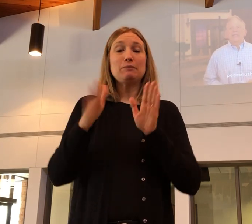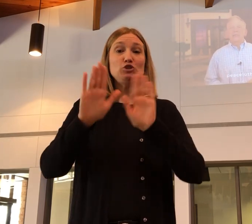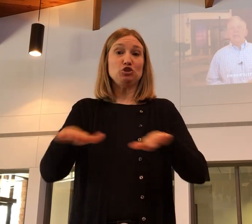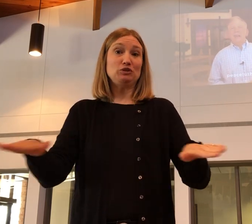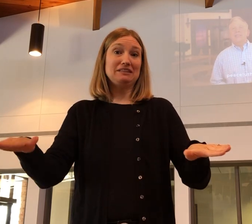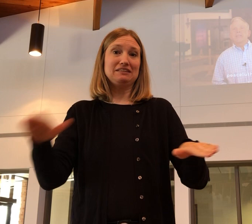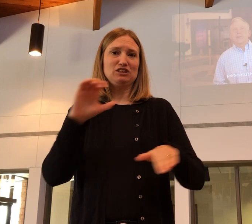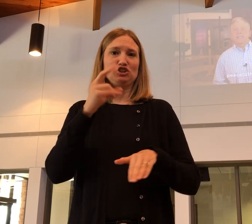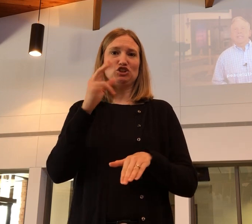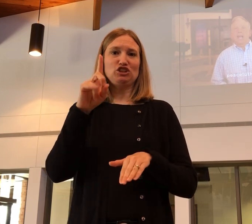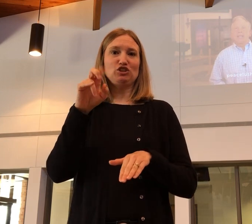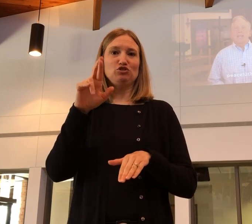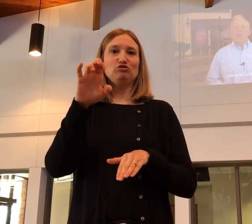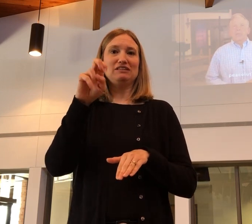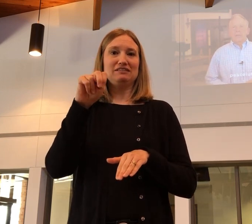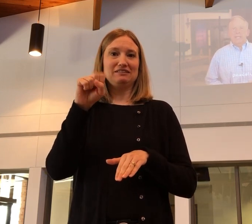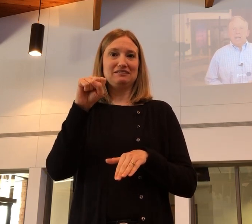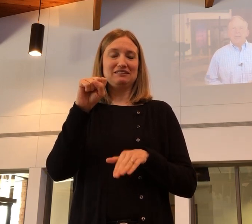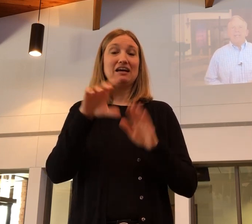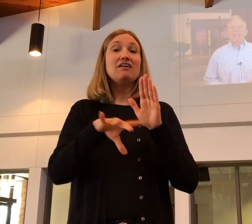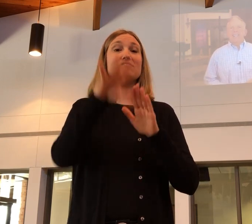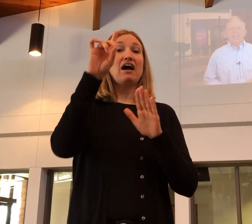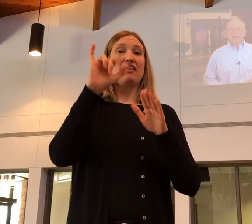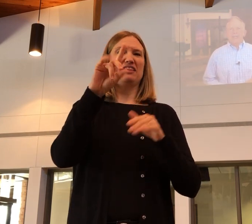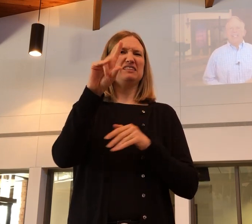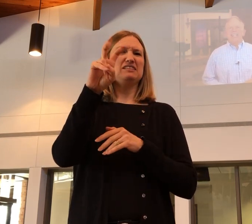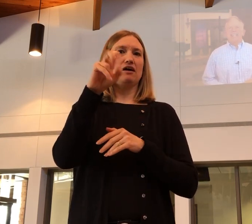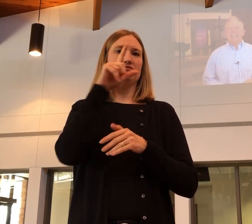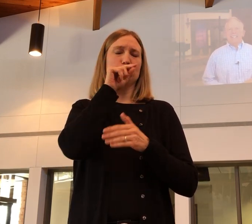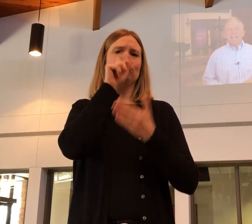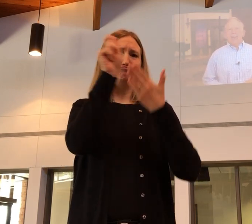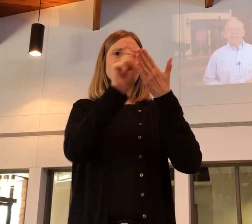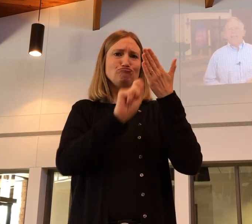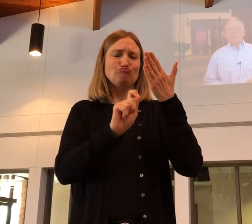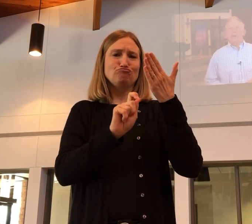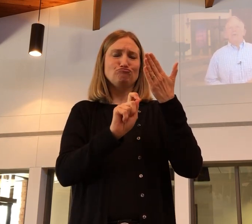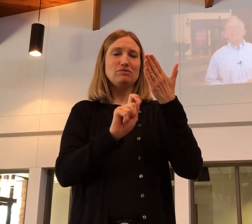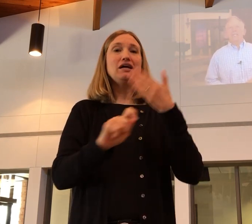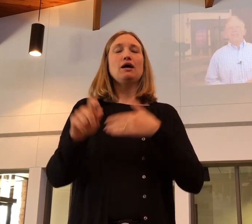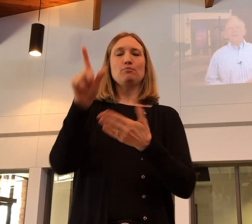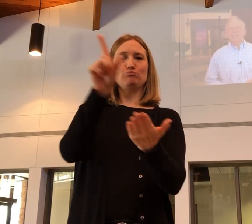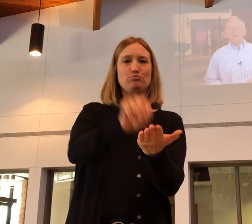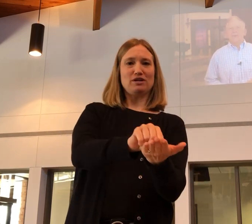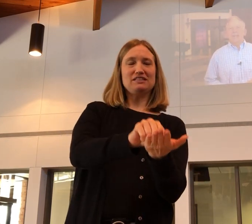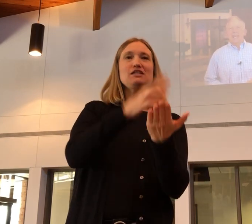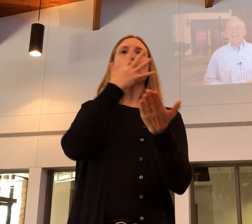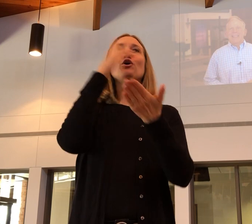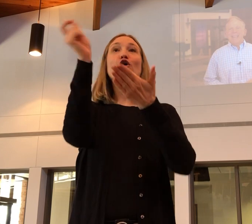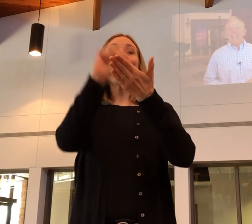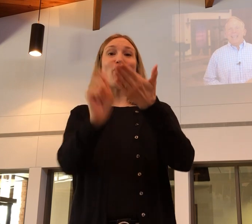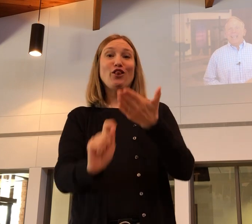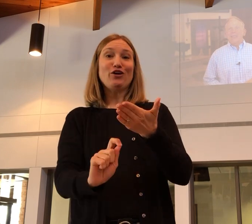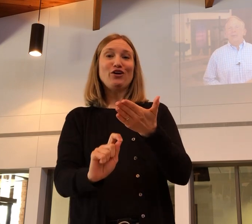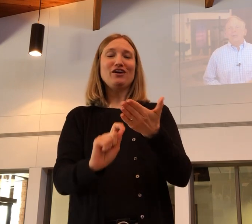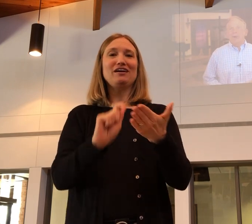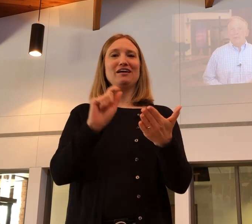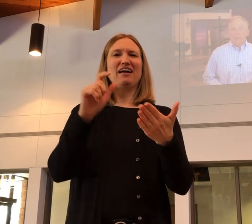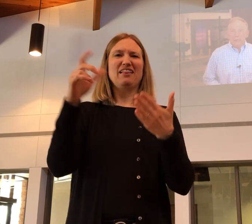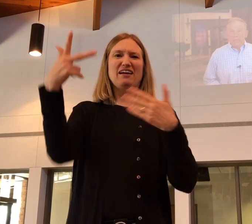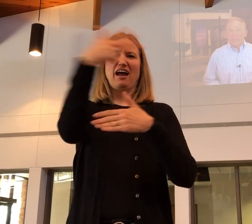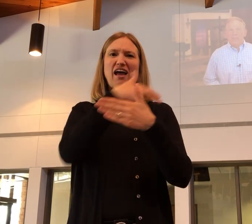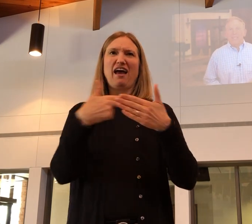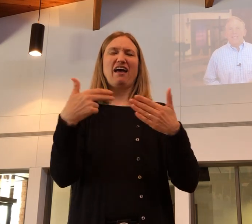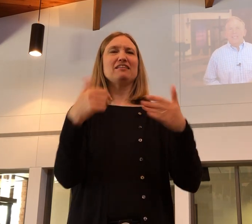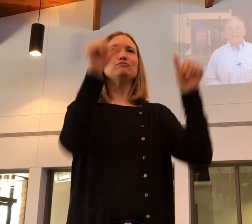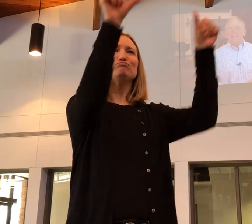peacelutheran.com/children's to find the dove design, print it out, color it, cut it out, and then post it in the window. And then, as you go on